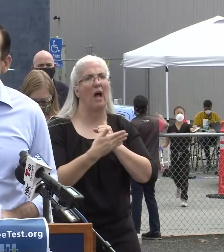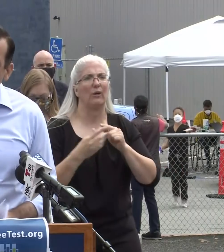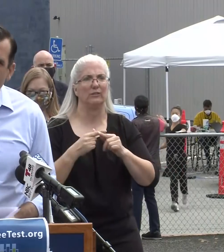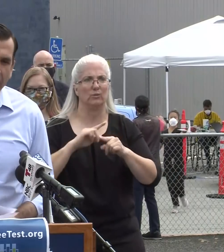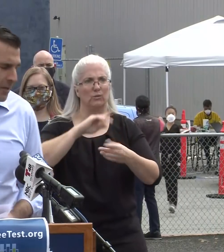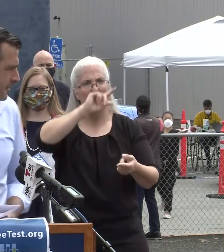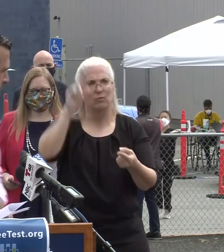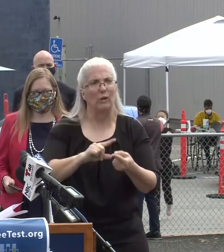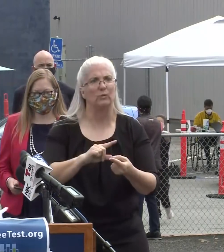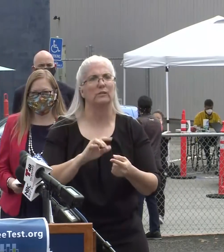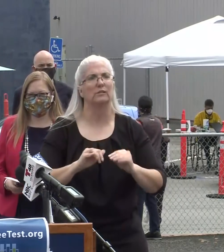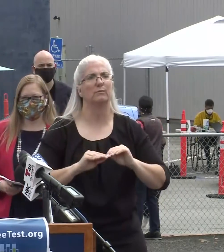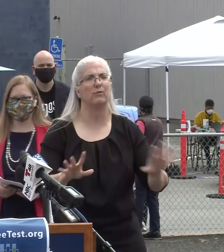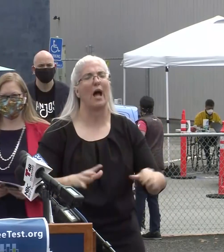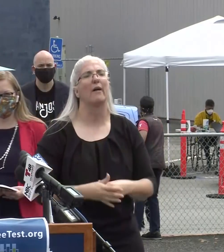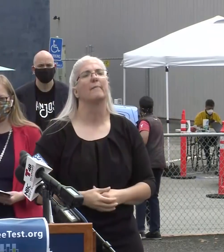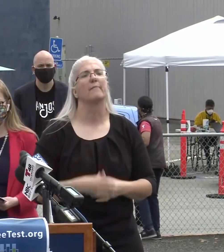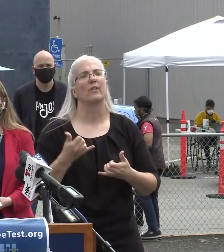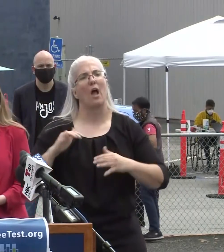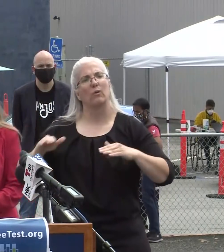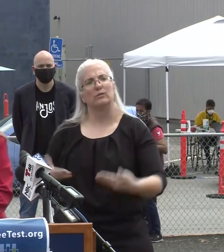you, President Cindy Chavez.